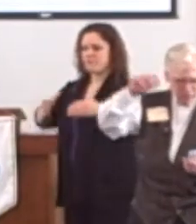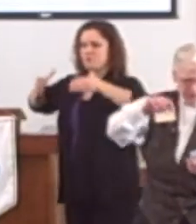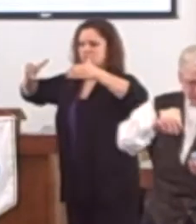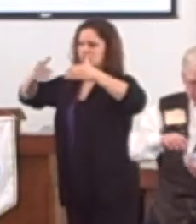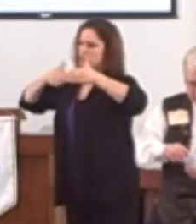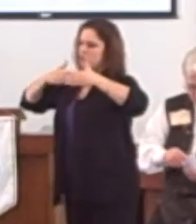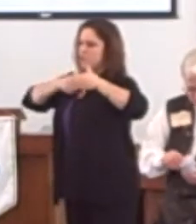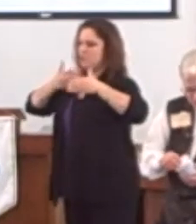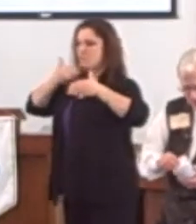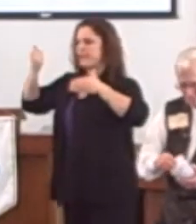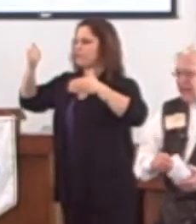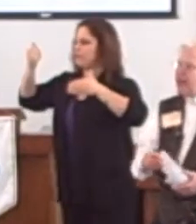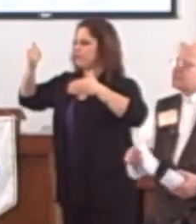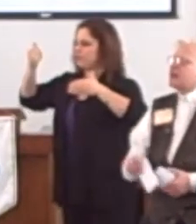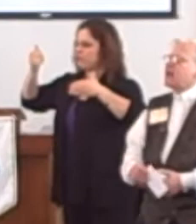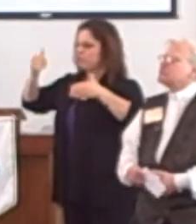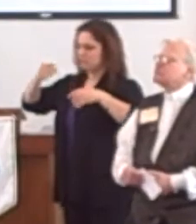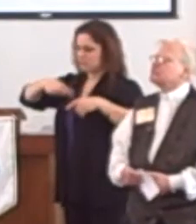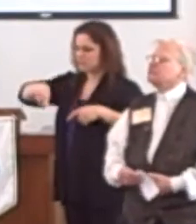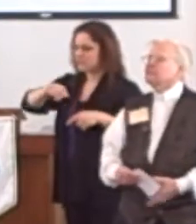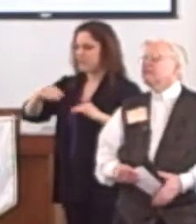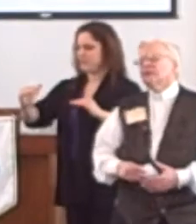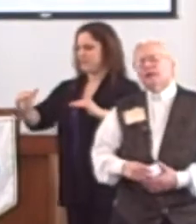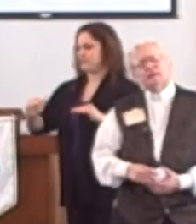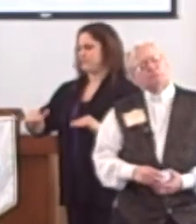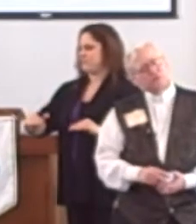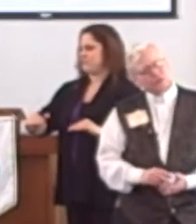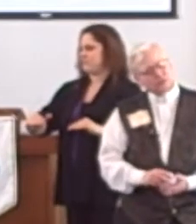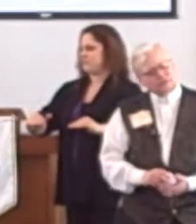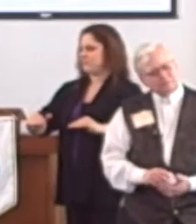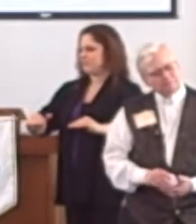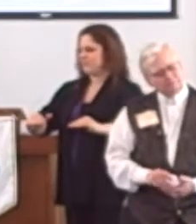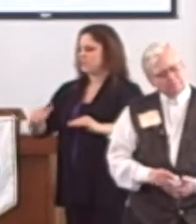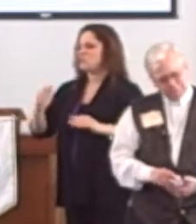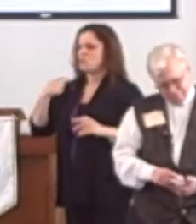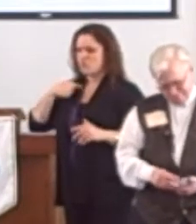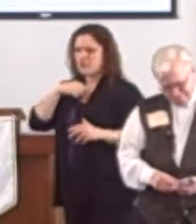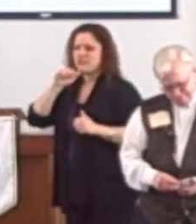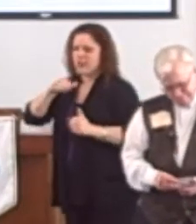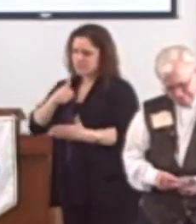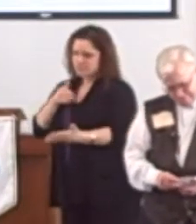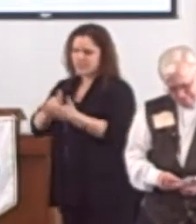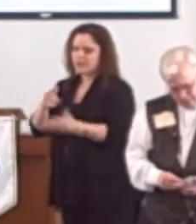We have the right to classify them as less and to persecute them.